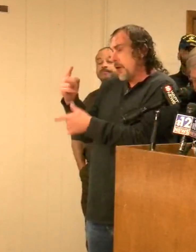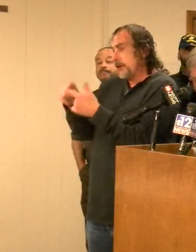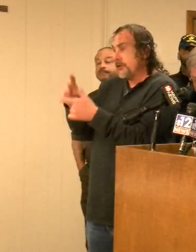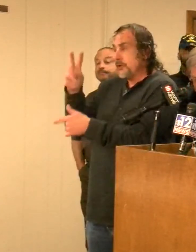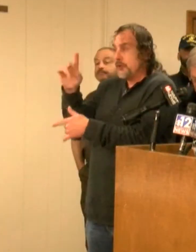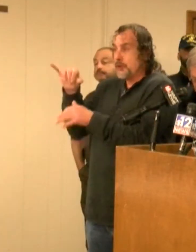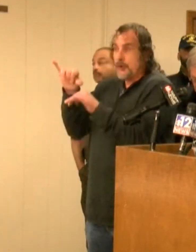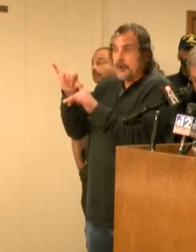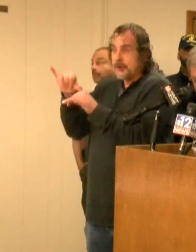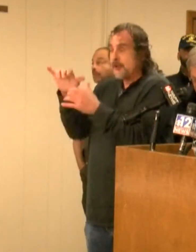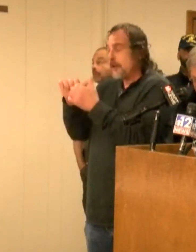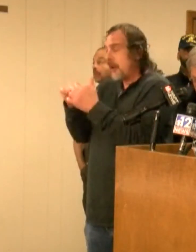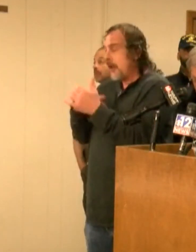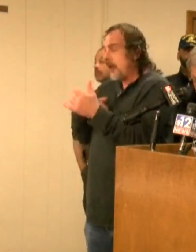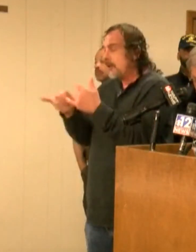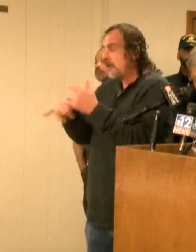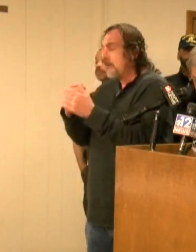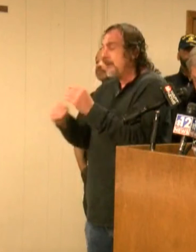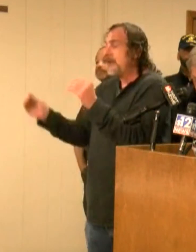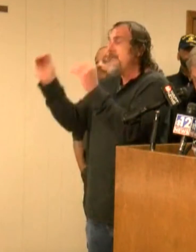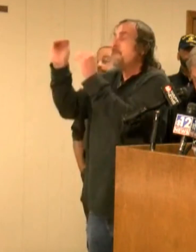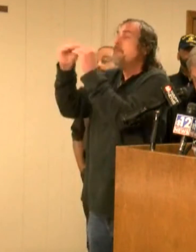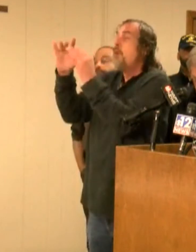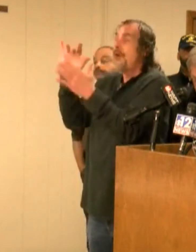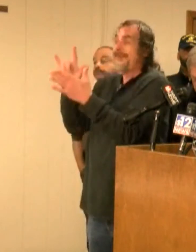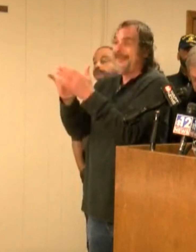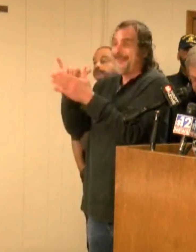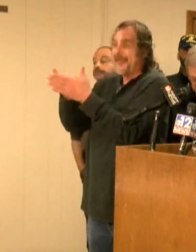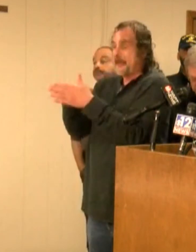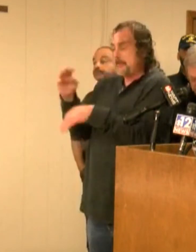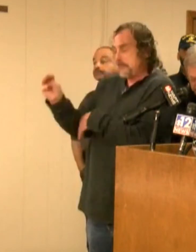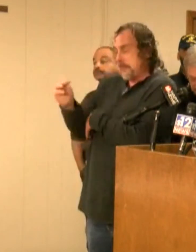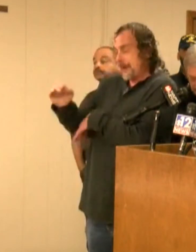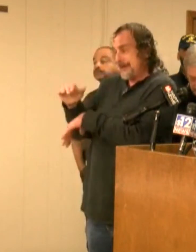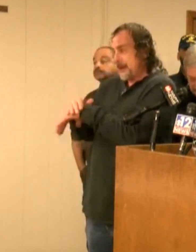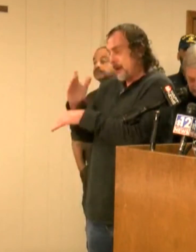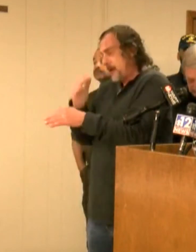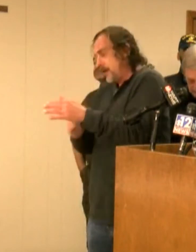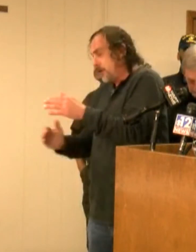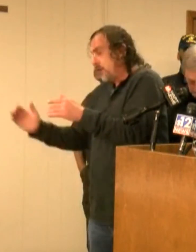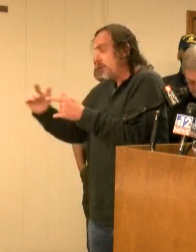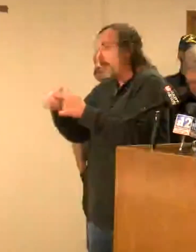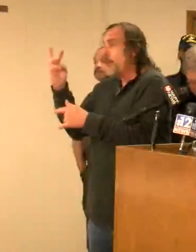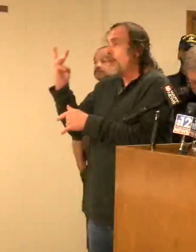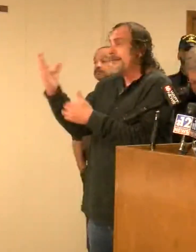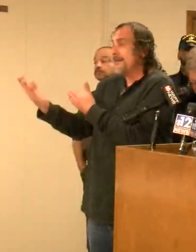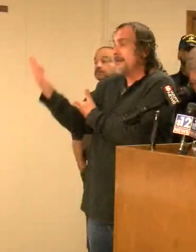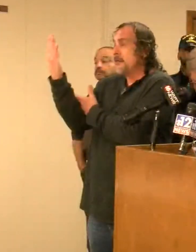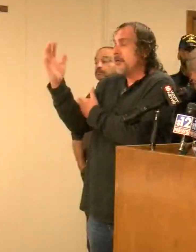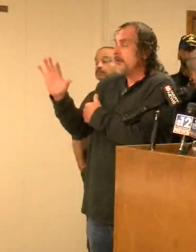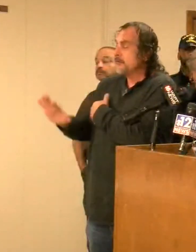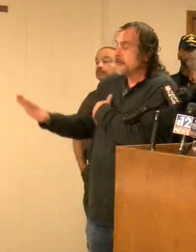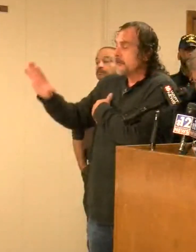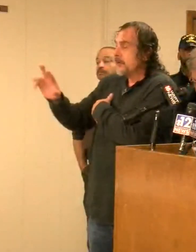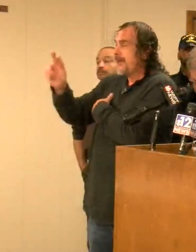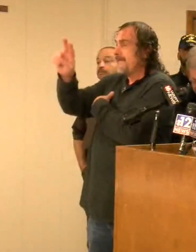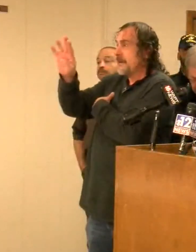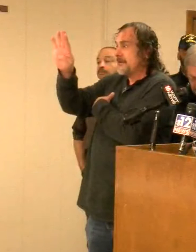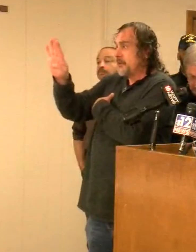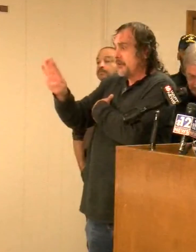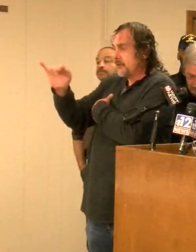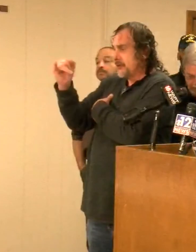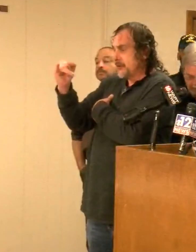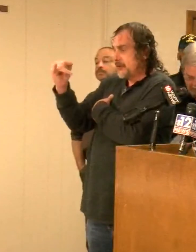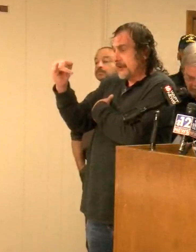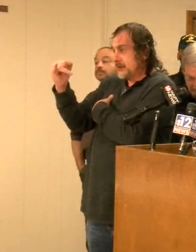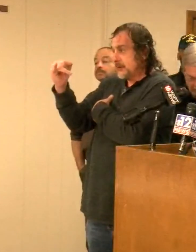the potential for locally higher amounts is expected Monday night into Wednesday morning, mainly across areas of Vicksburg,